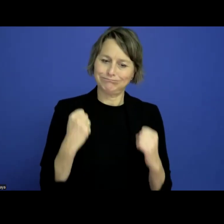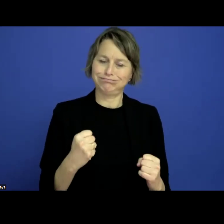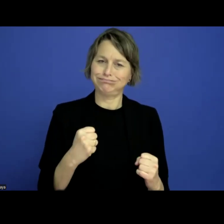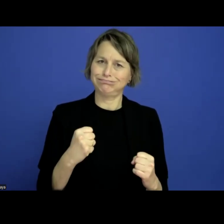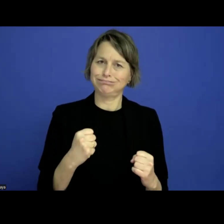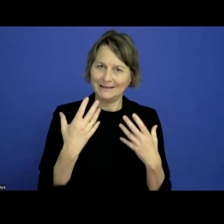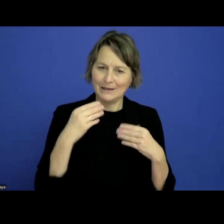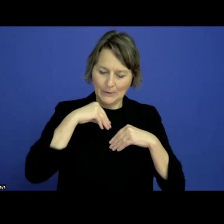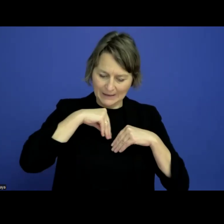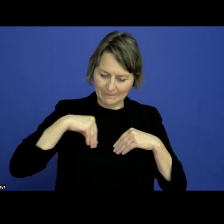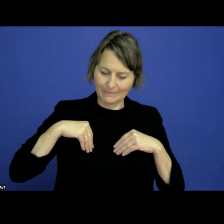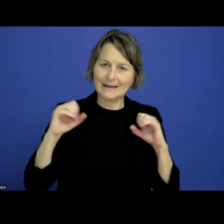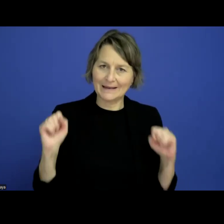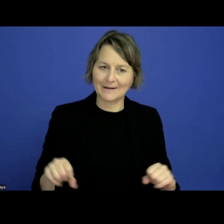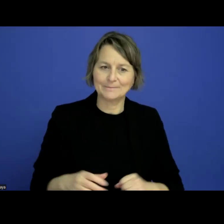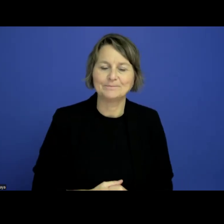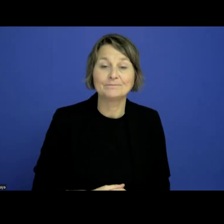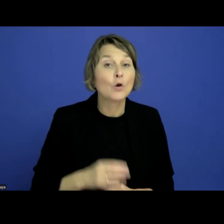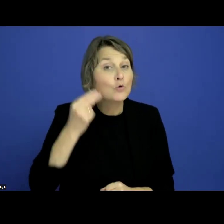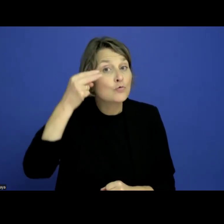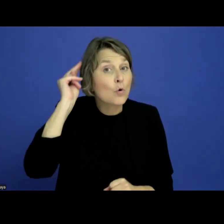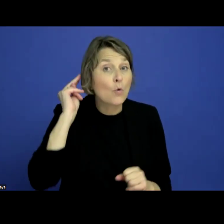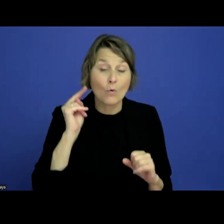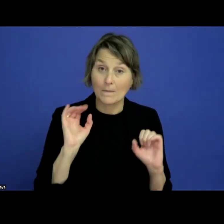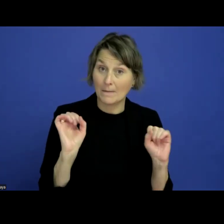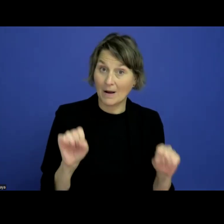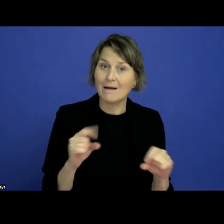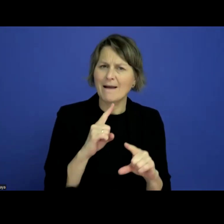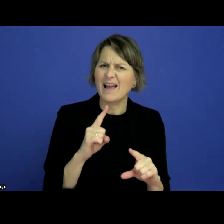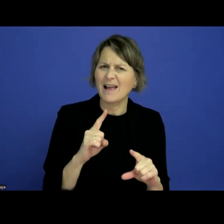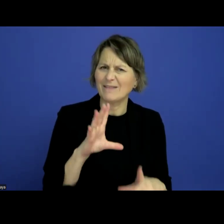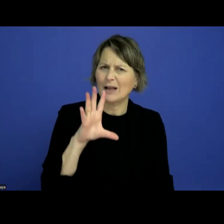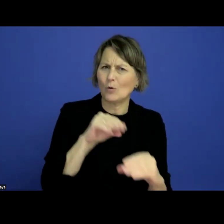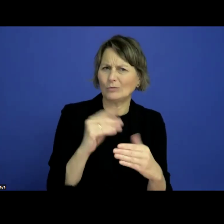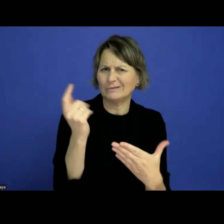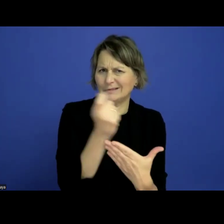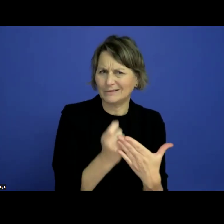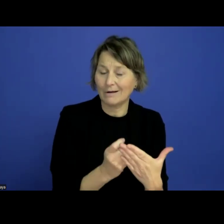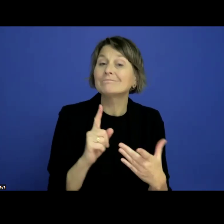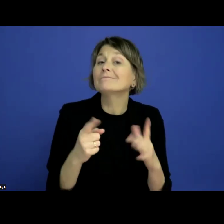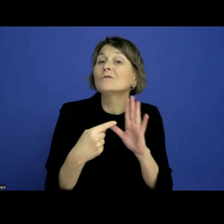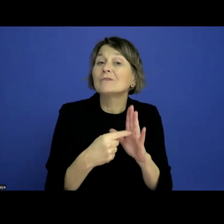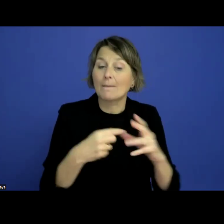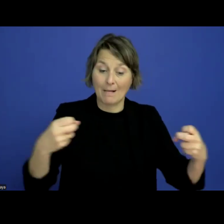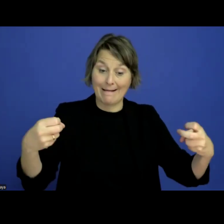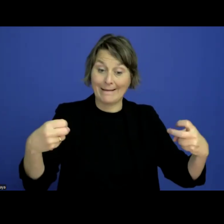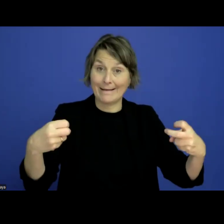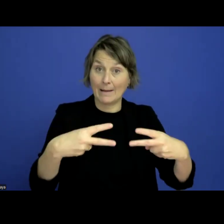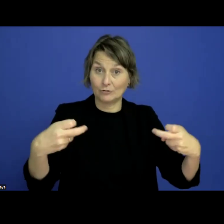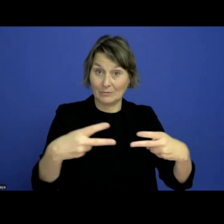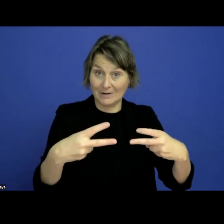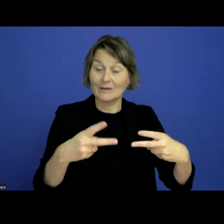Neurability also promotes inclusive design solutions, such as real-time captioning, that